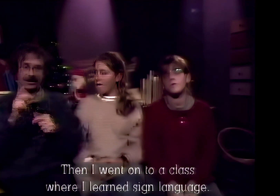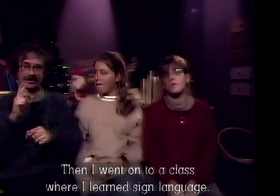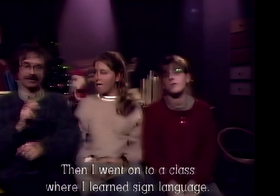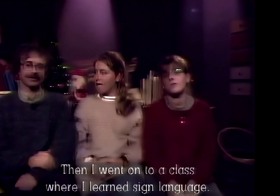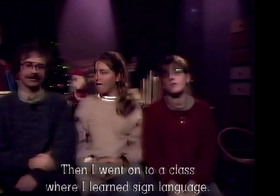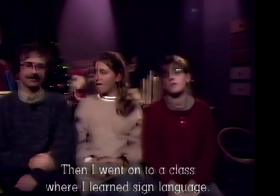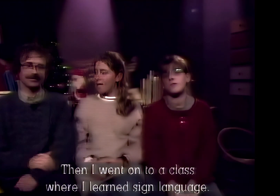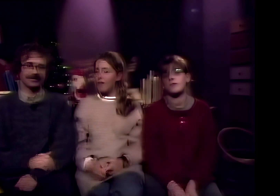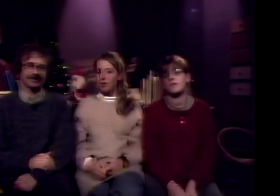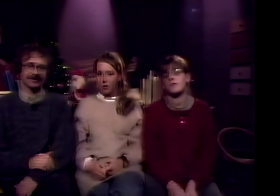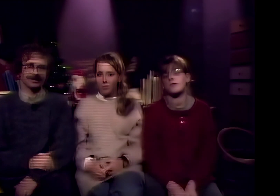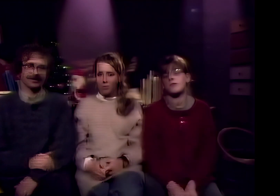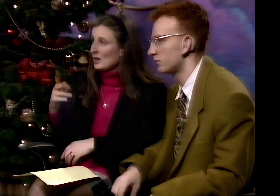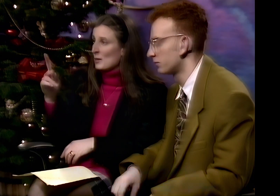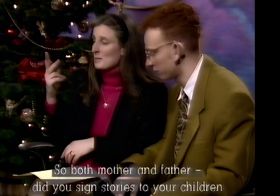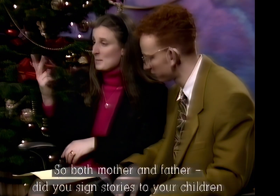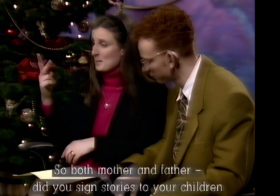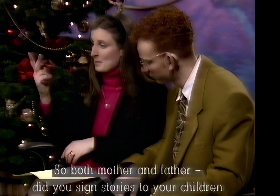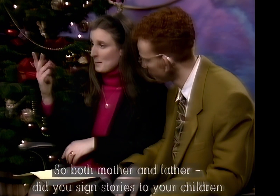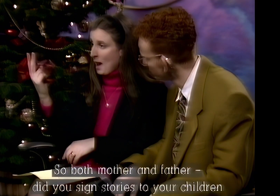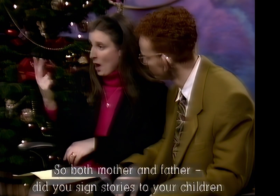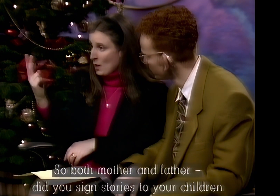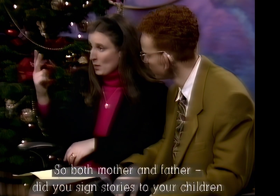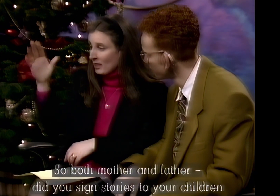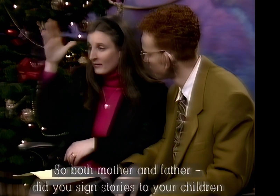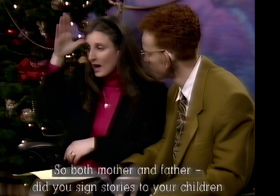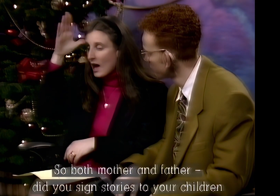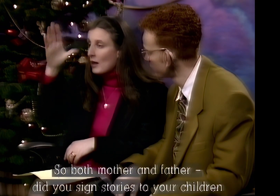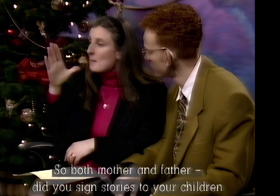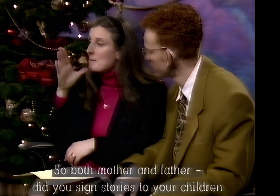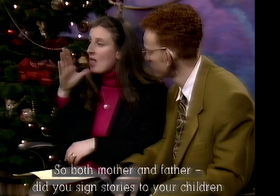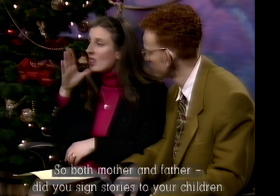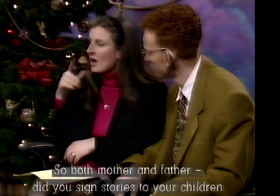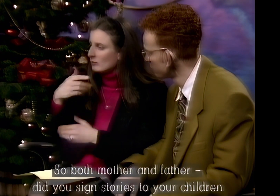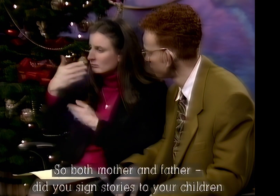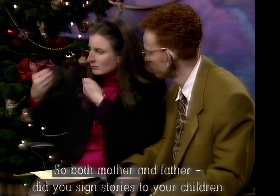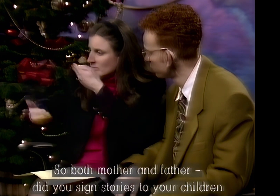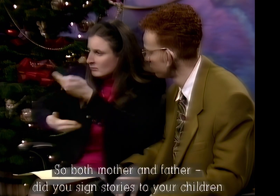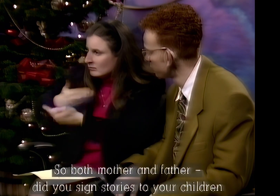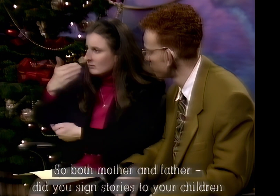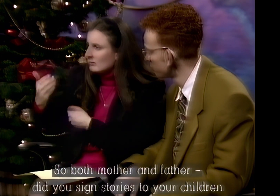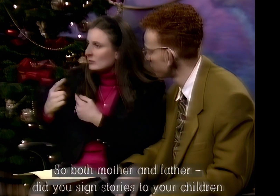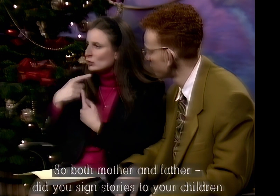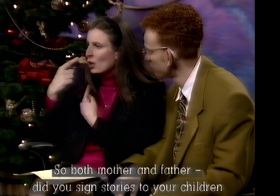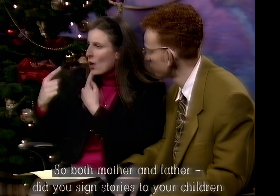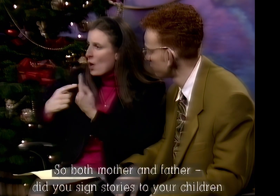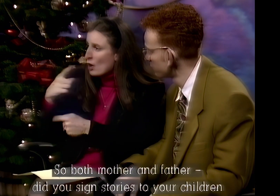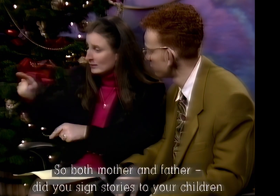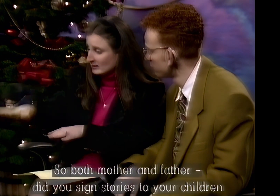to a sort of a class where I trained sign language. So both mother and father, did